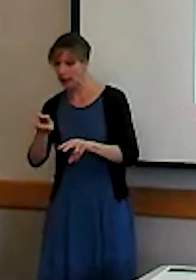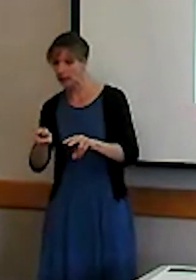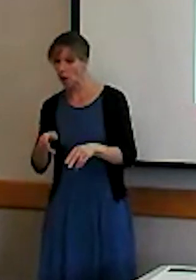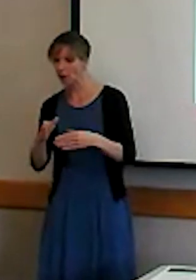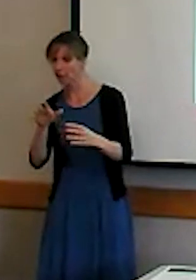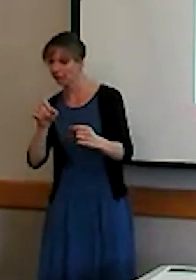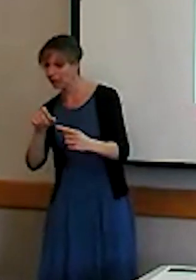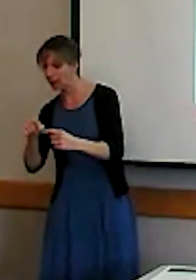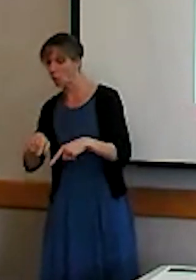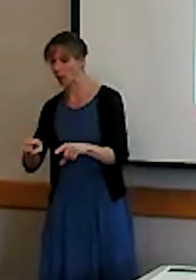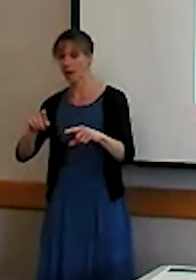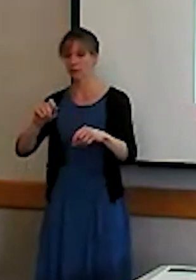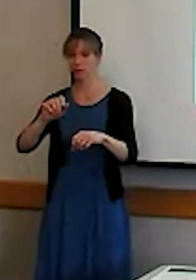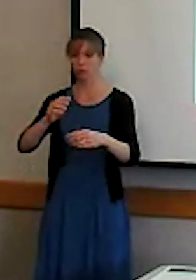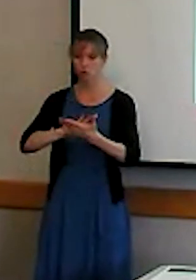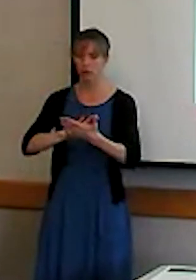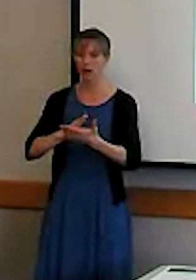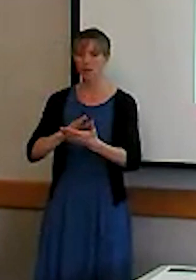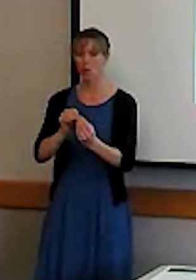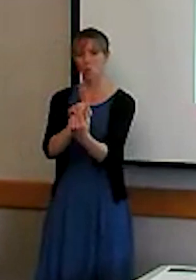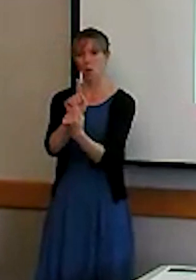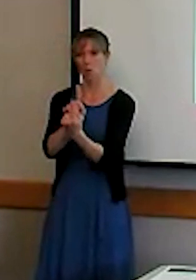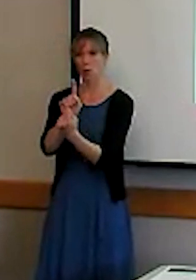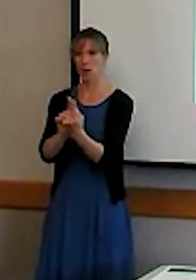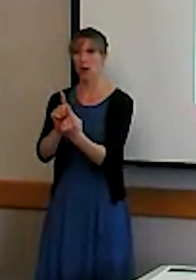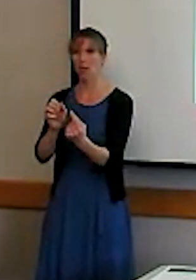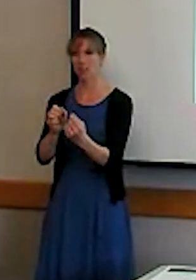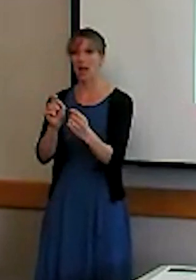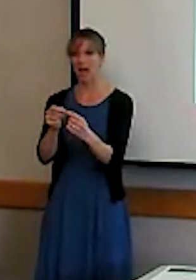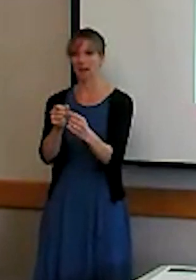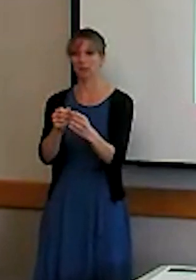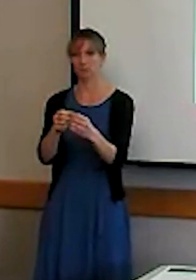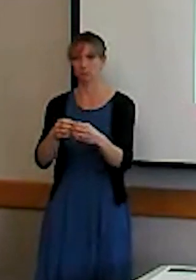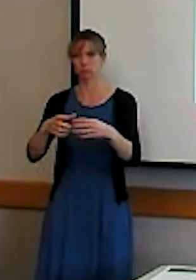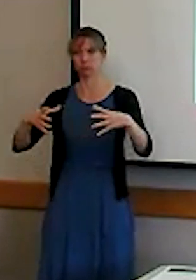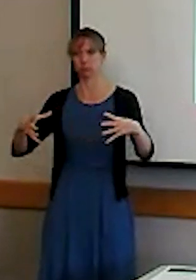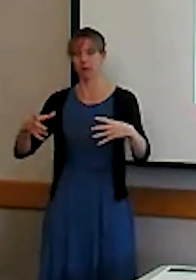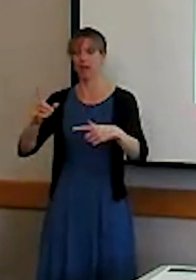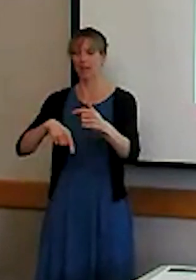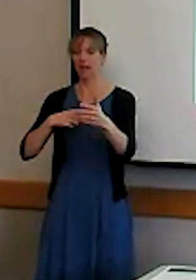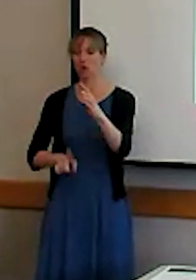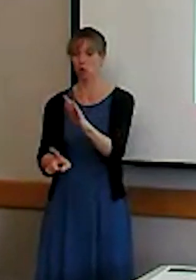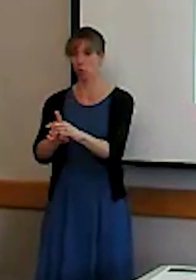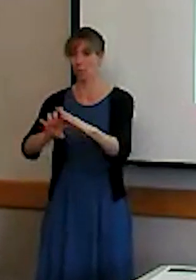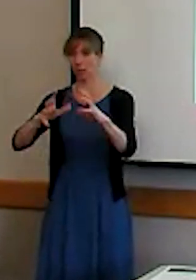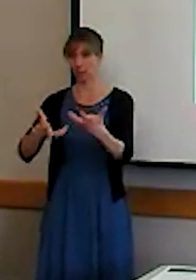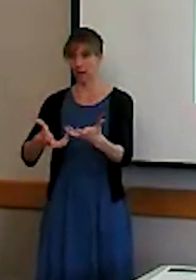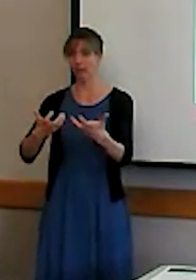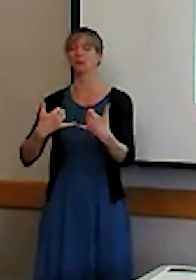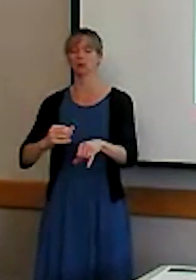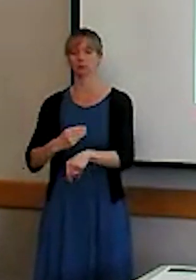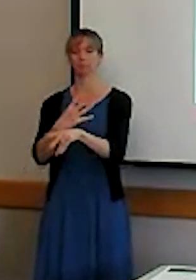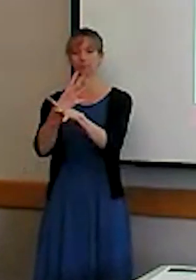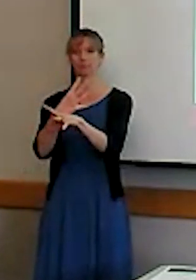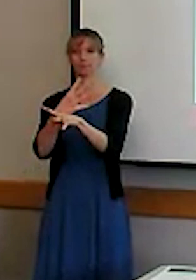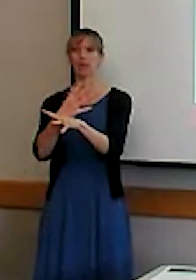more feedback and more one-on-one. And so that has grown into, if they can't make the class, we still have